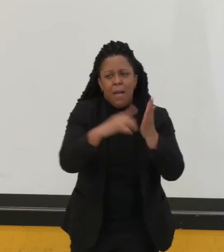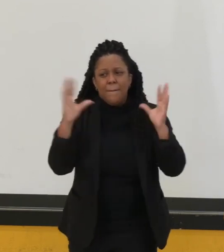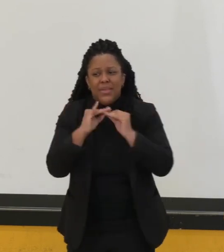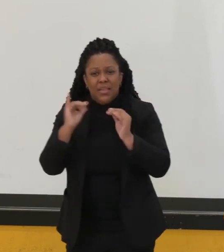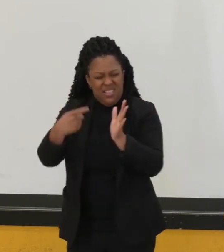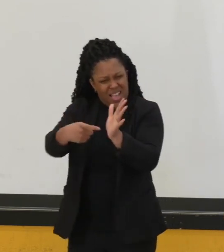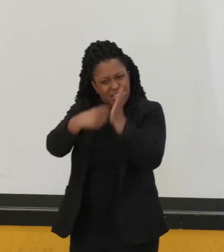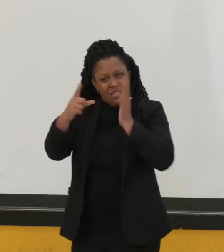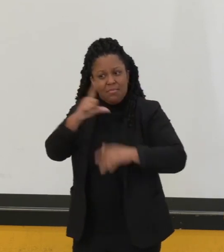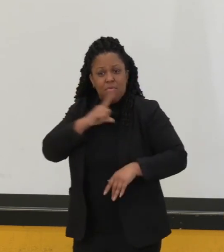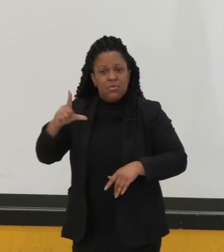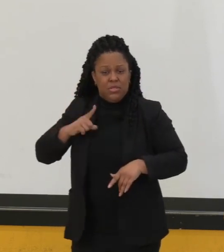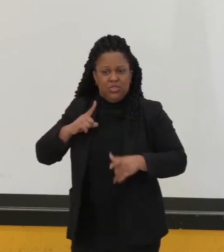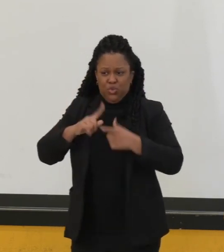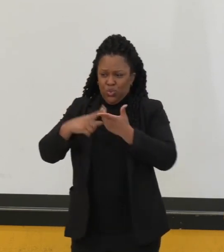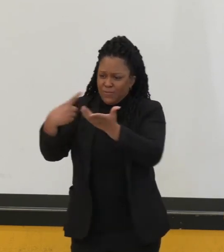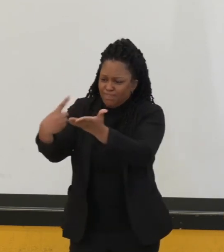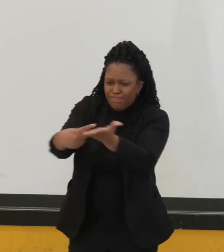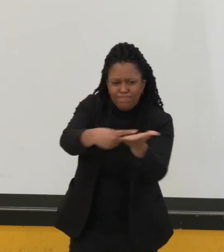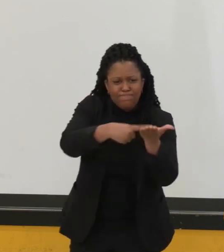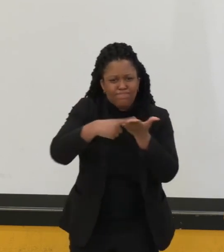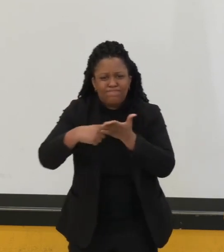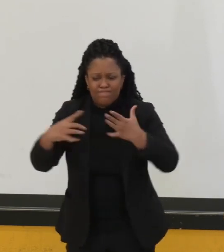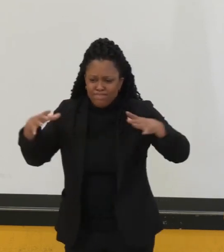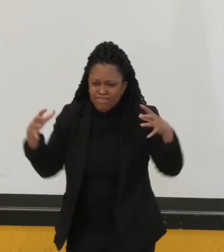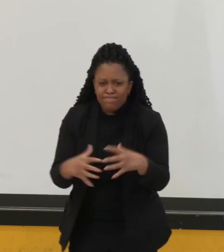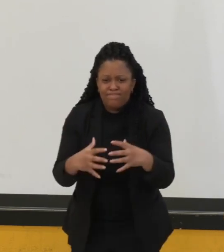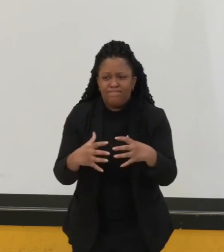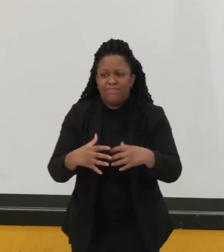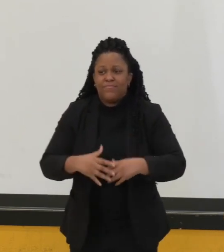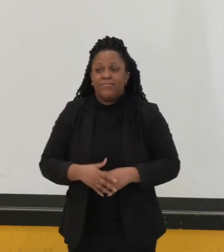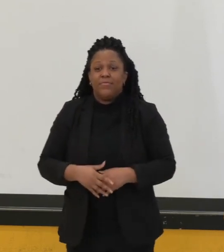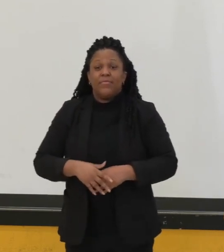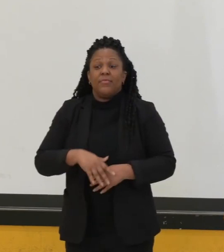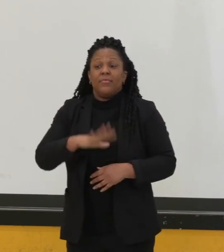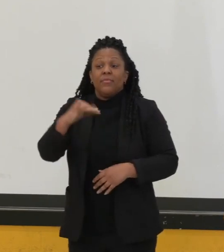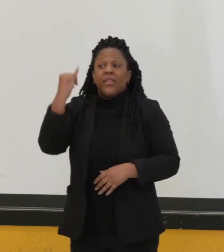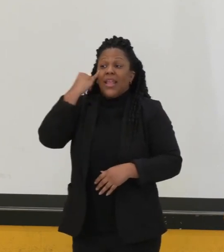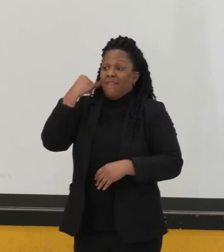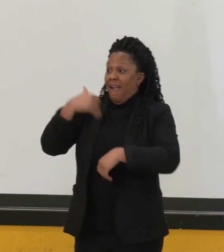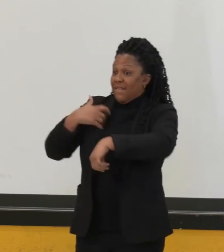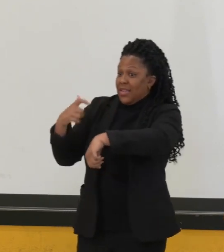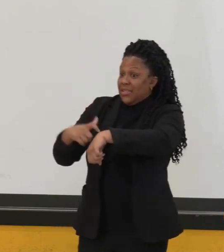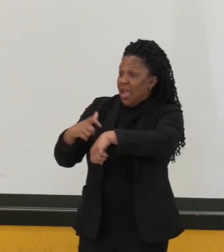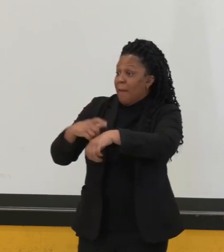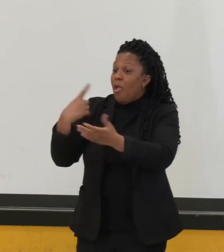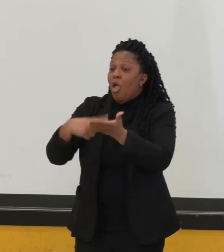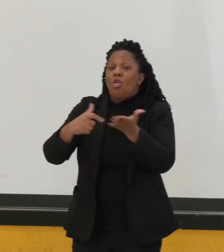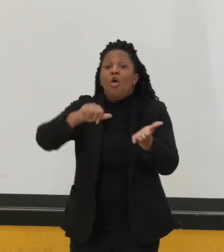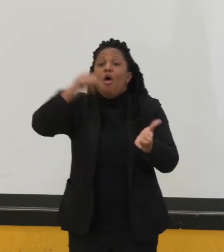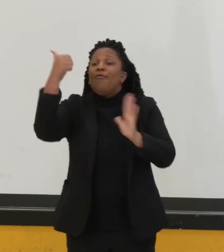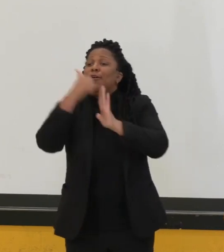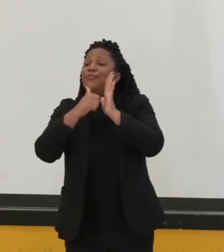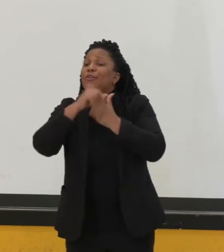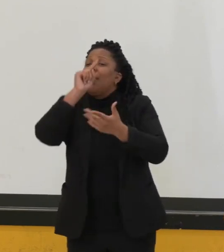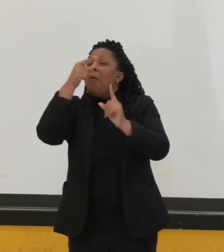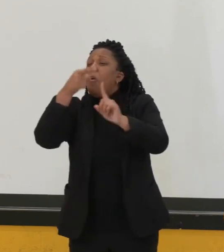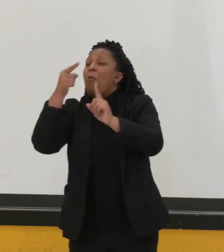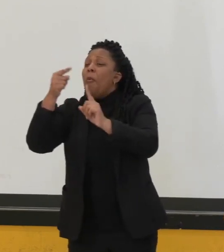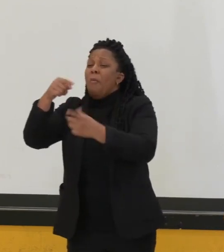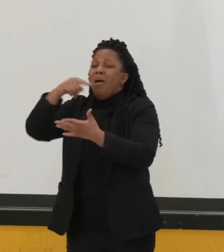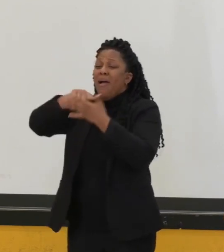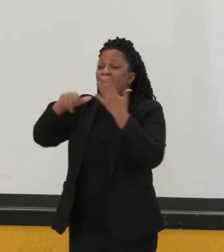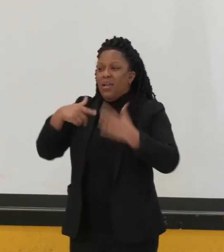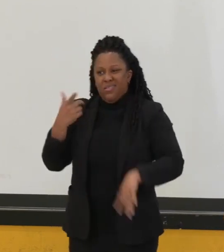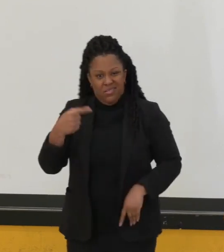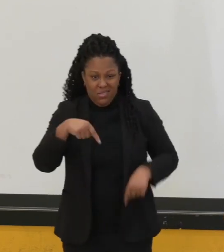time to talk about other things, you can certainly find time on your calendar to put things in place that make sure we don't have